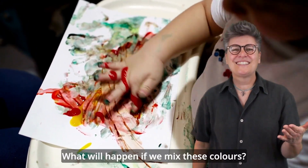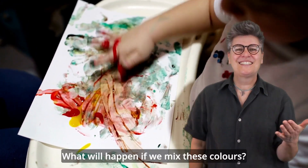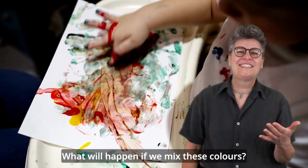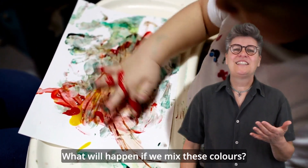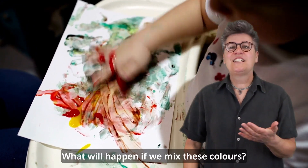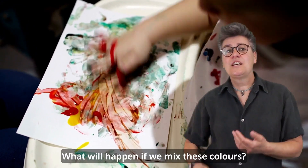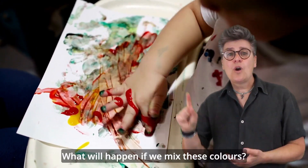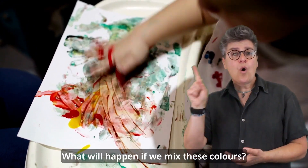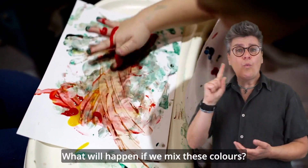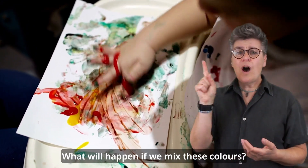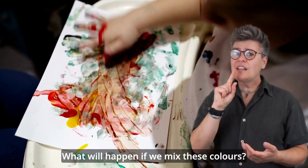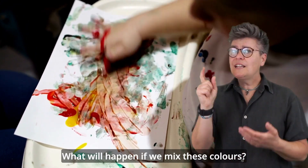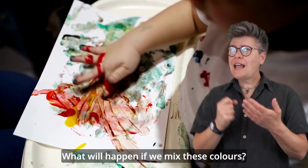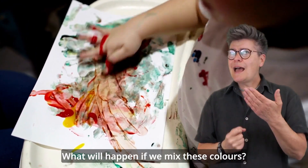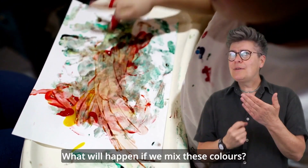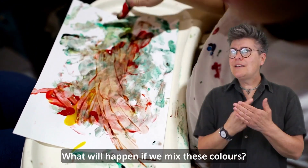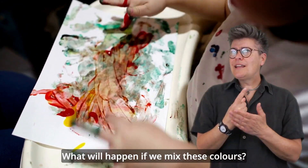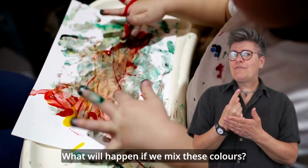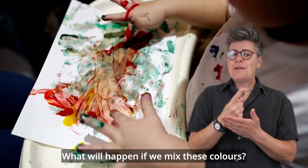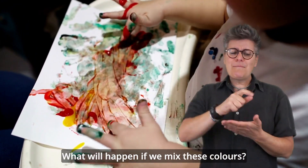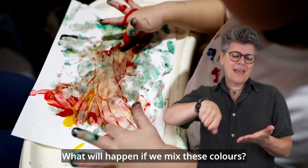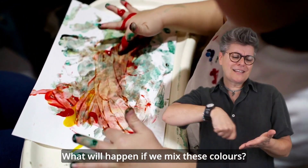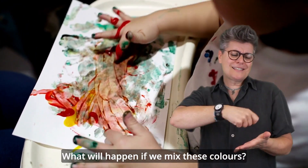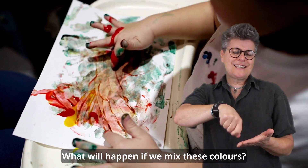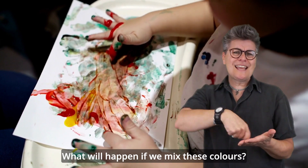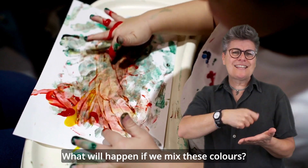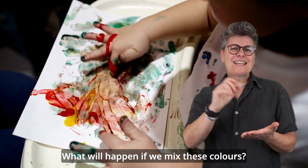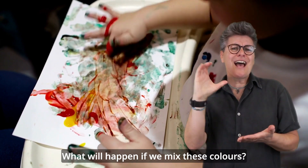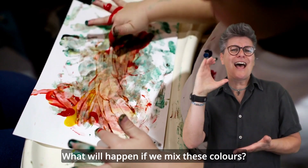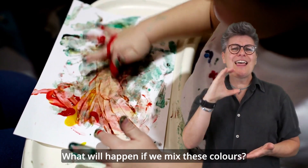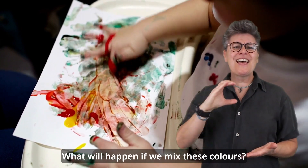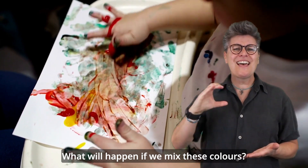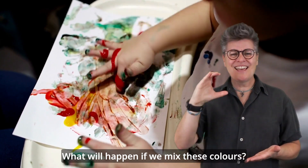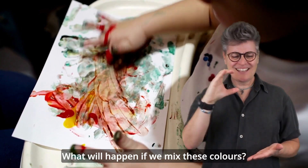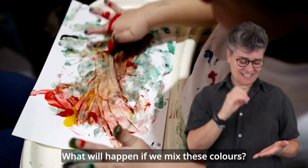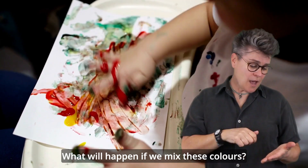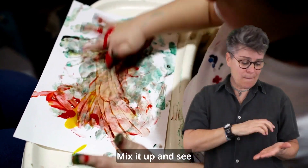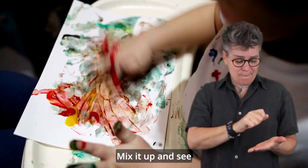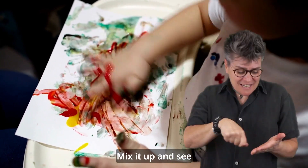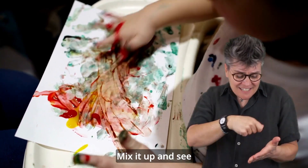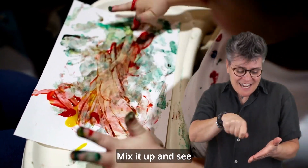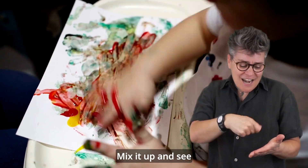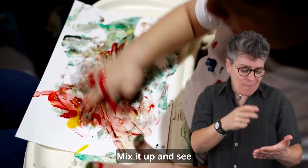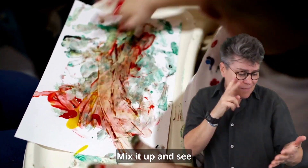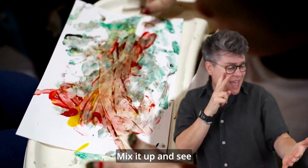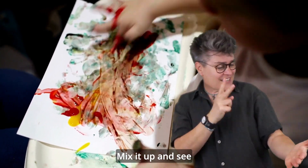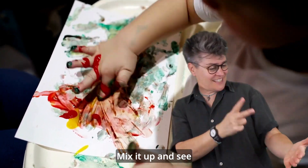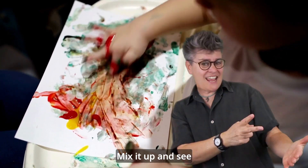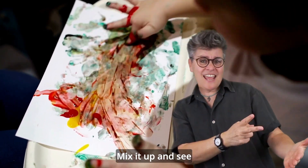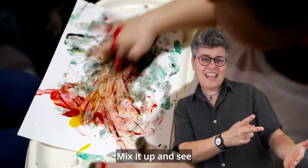and see. What'll happen if we mix these colors? Mix it up and see.